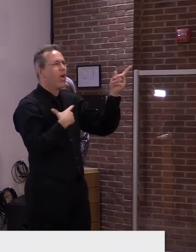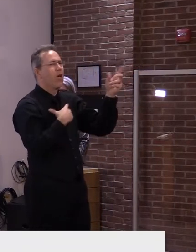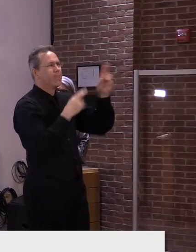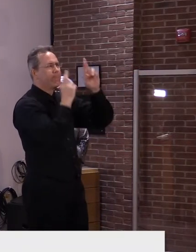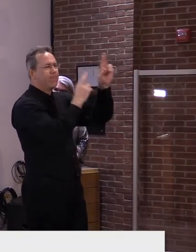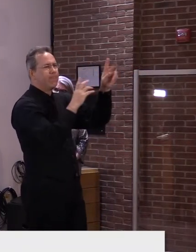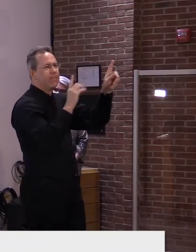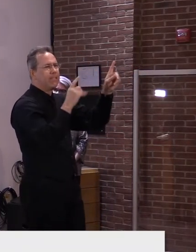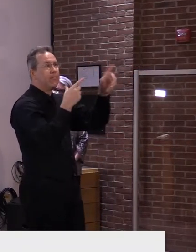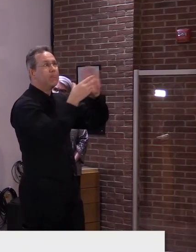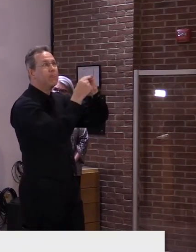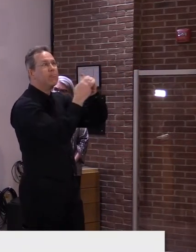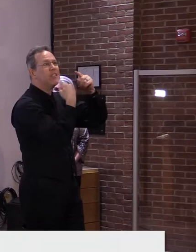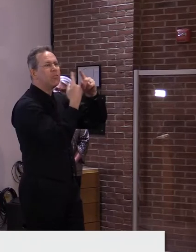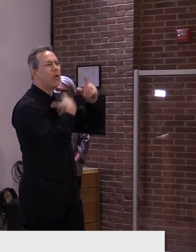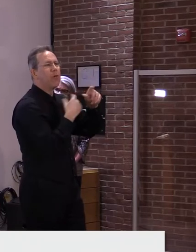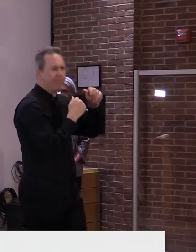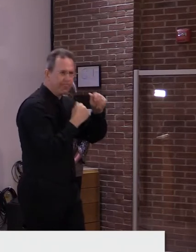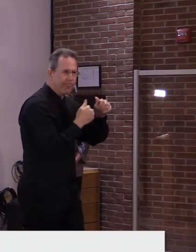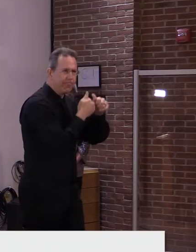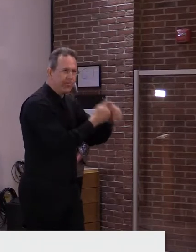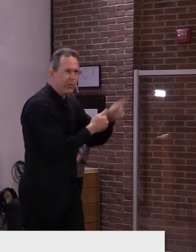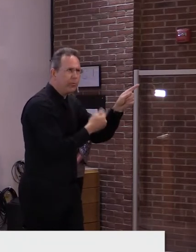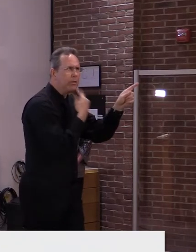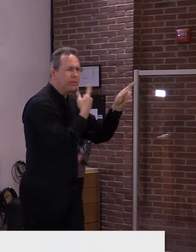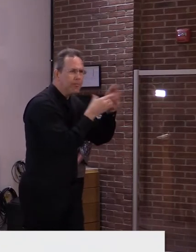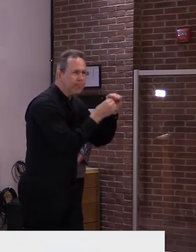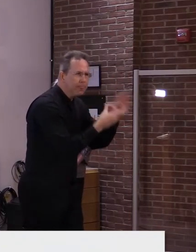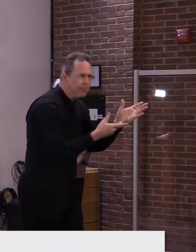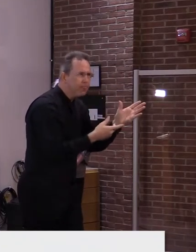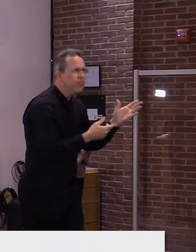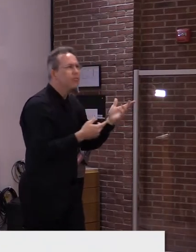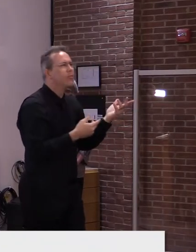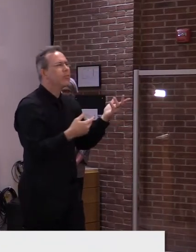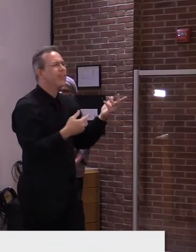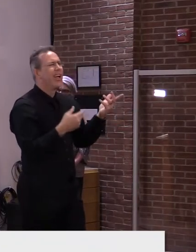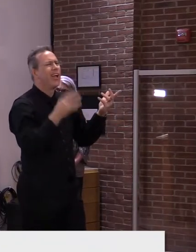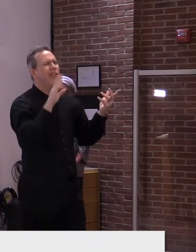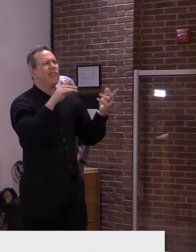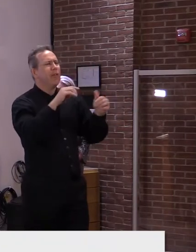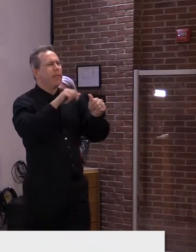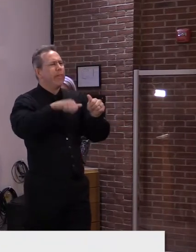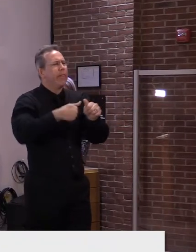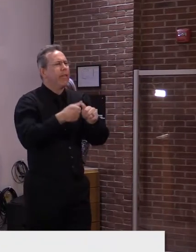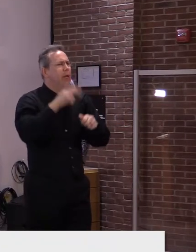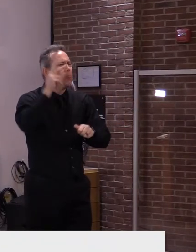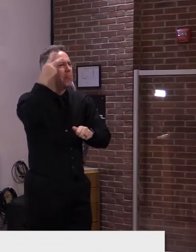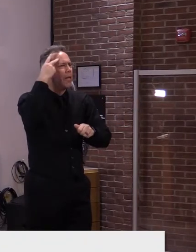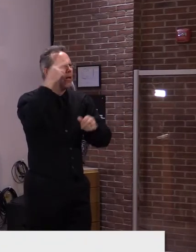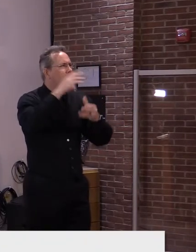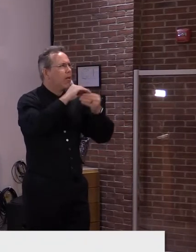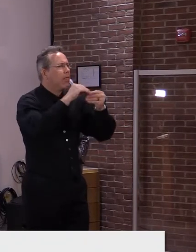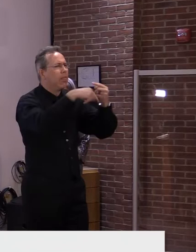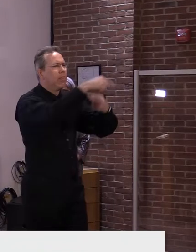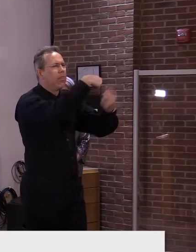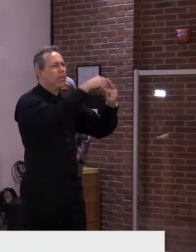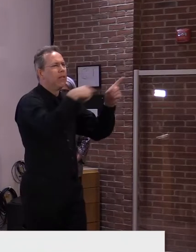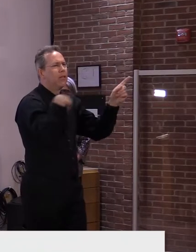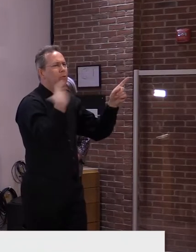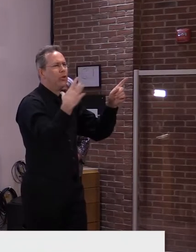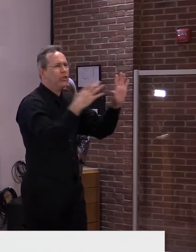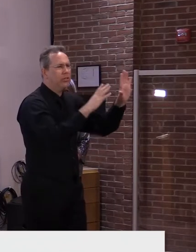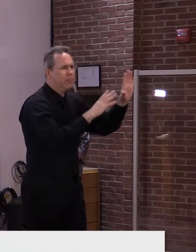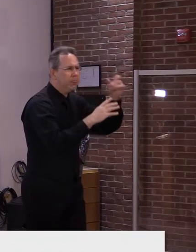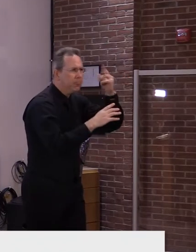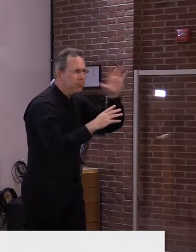a politically directed organization, but being a science and data-driven organization. So if Dr. Walensky and